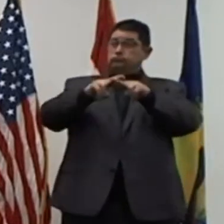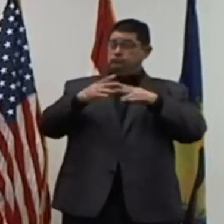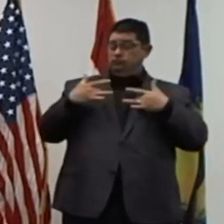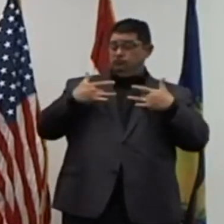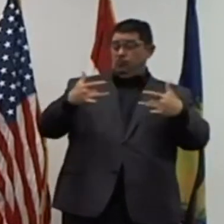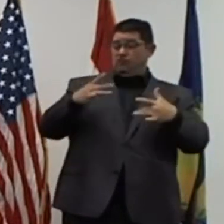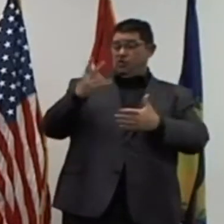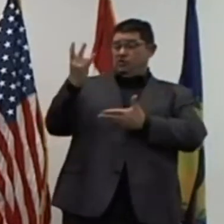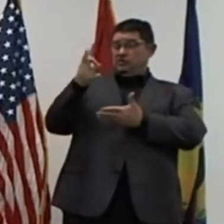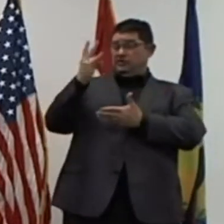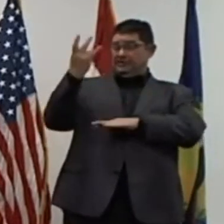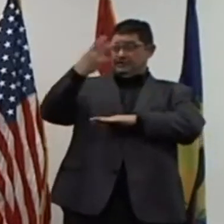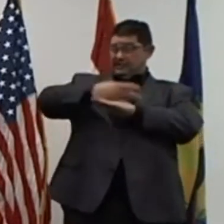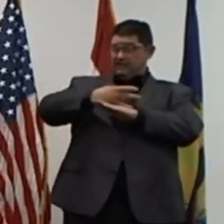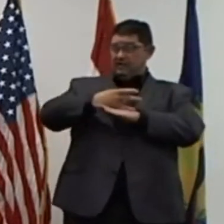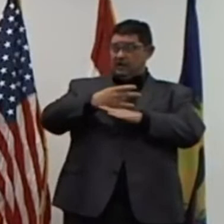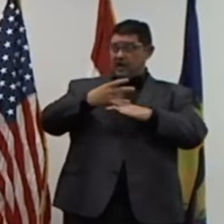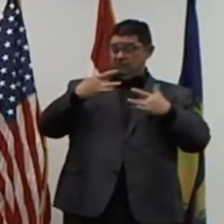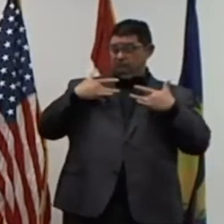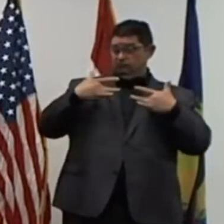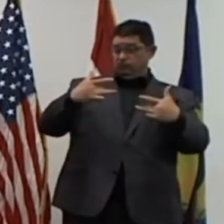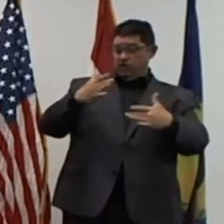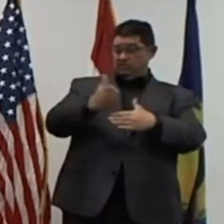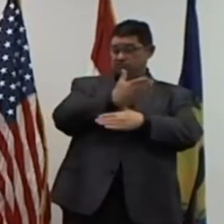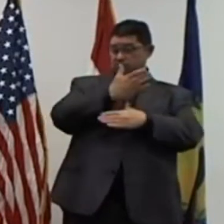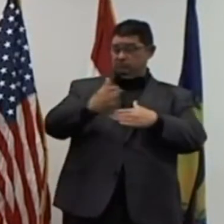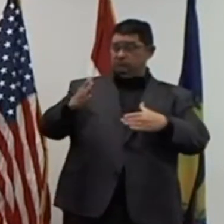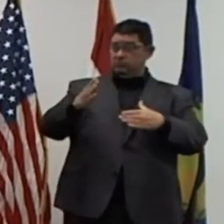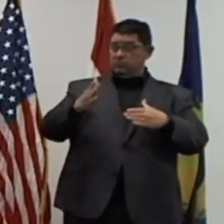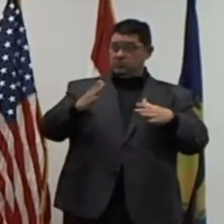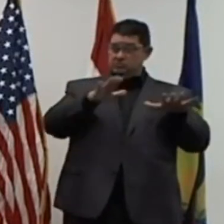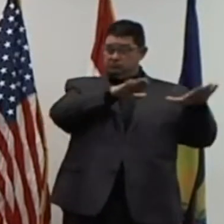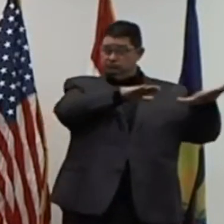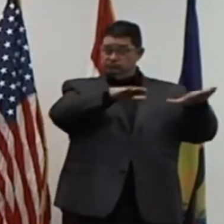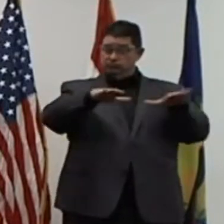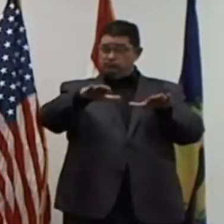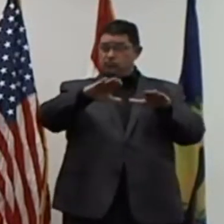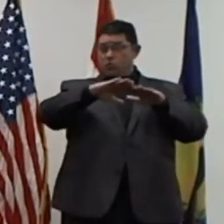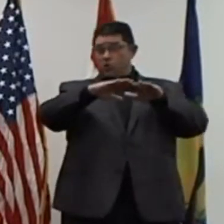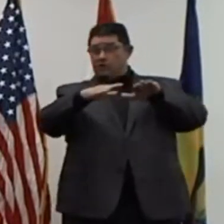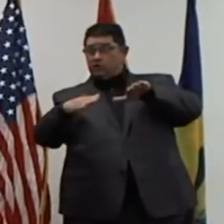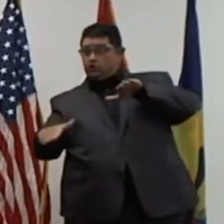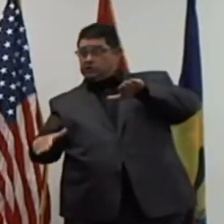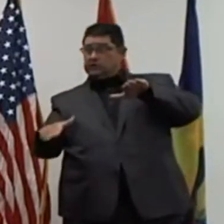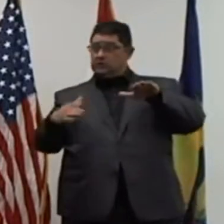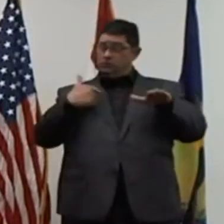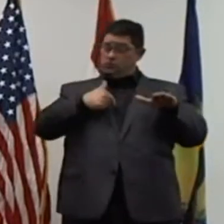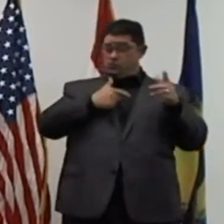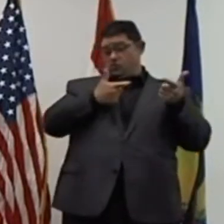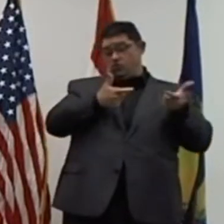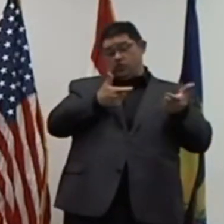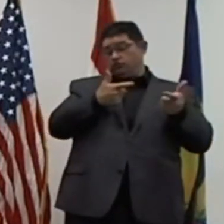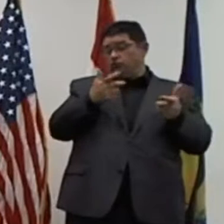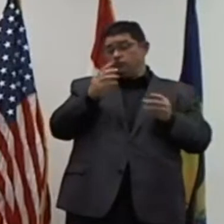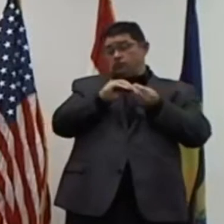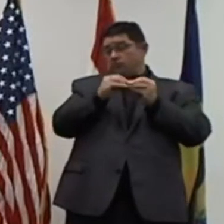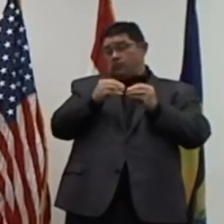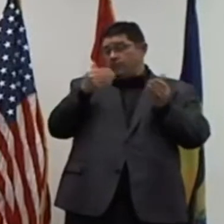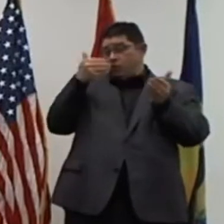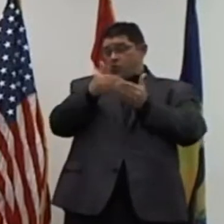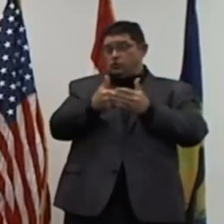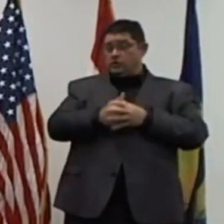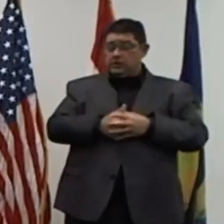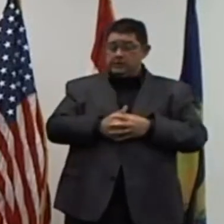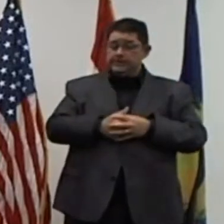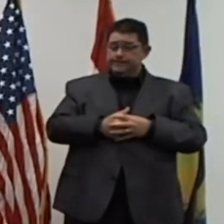trend in hospital admissions is holding steady or slightly decreasing, and we'll be watching all these numbers very closely, and we'll make